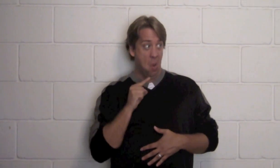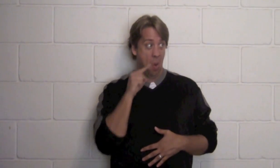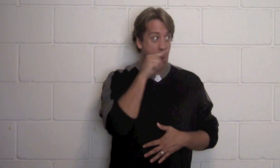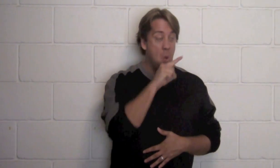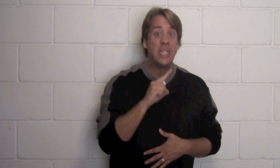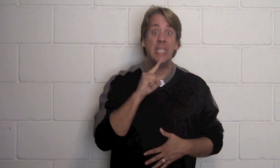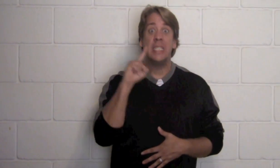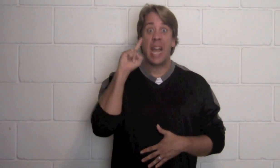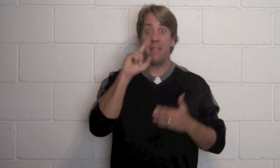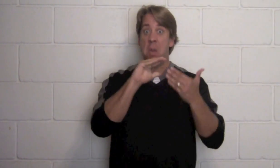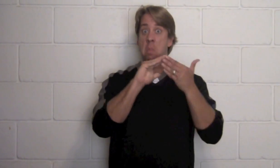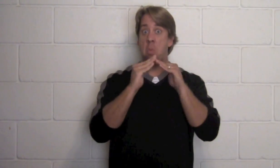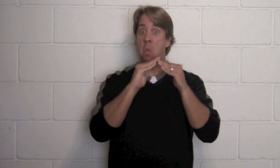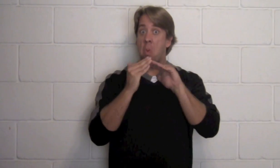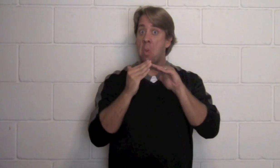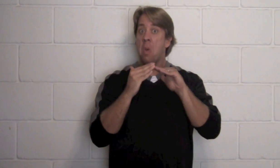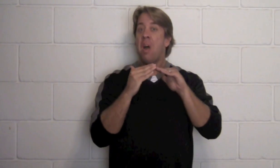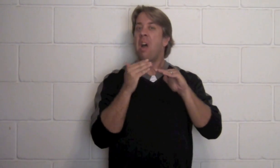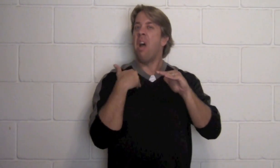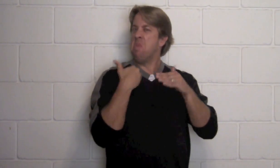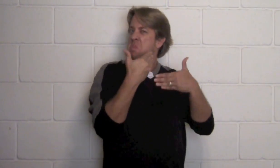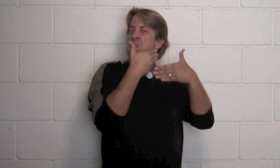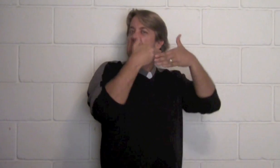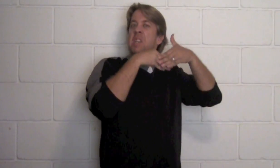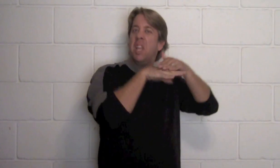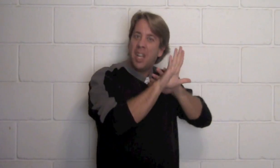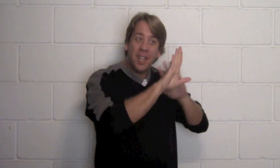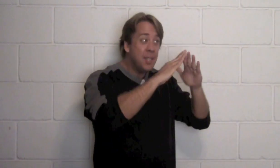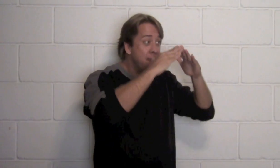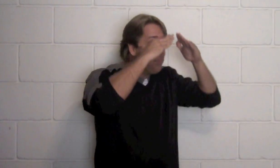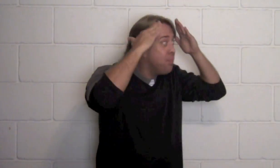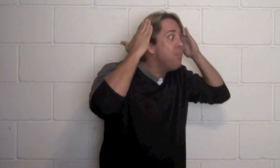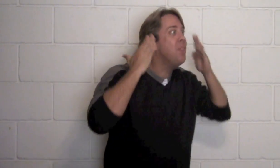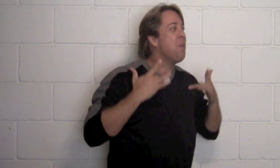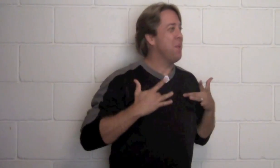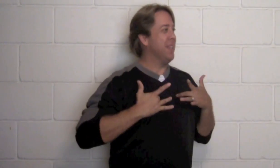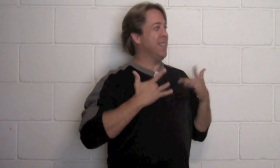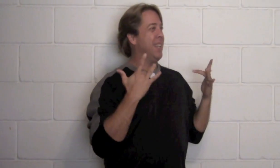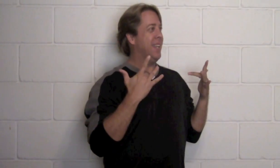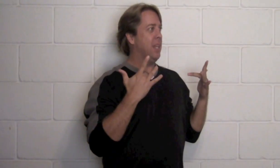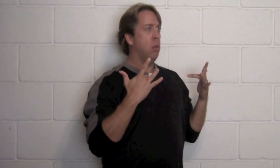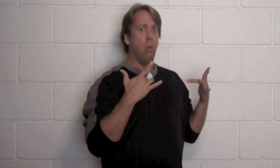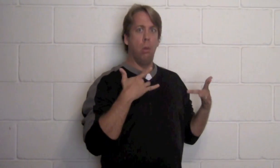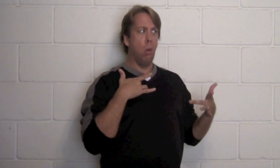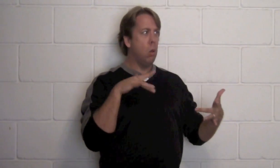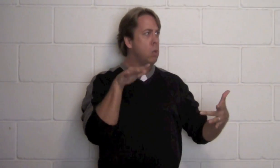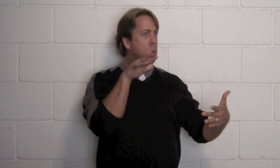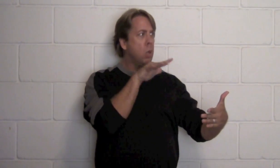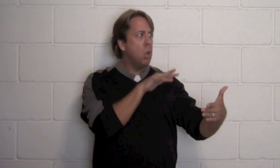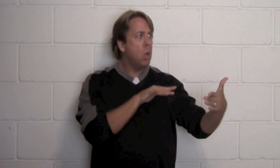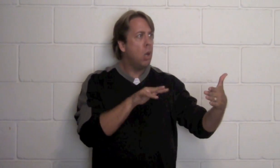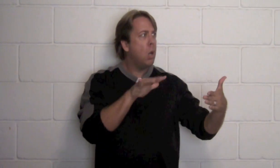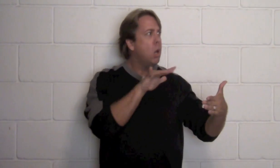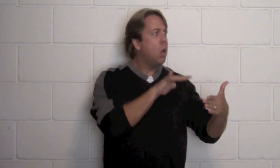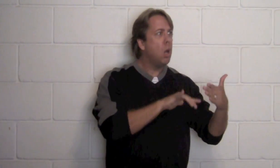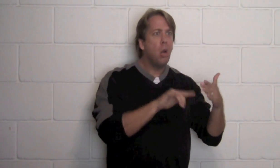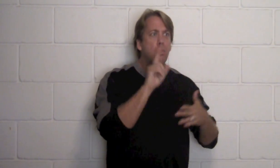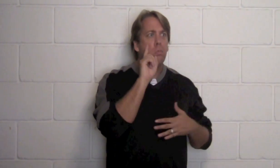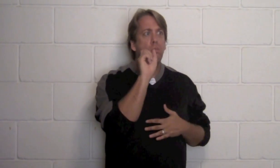Yesterday, I went over to the deaf community. And when I went into the community, I noticed that they